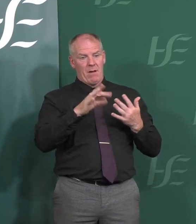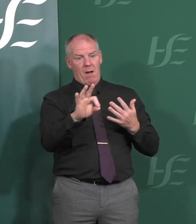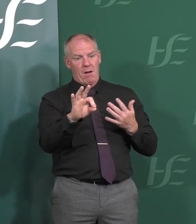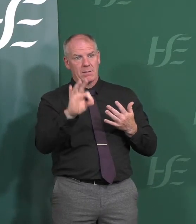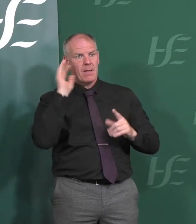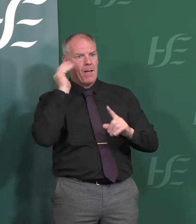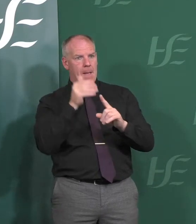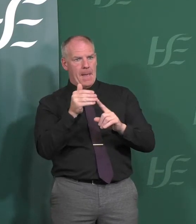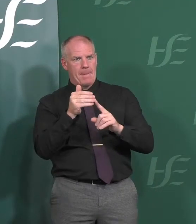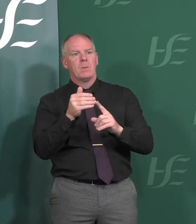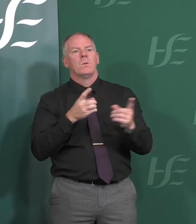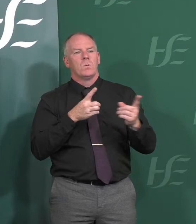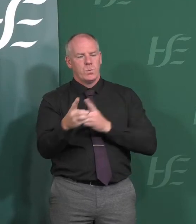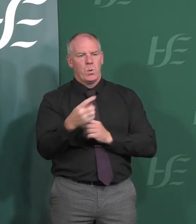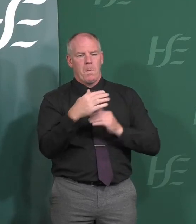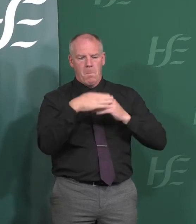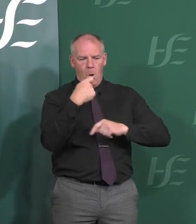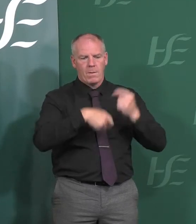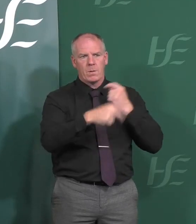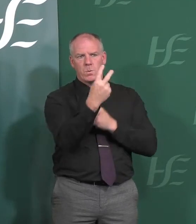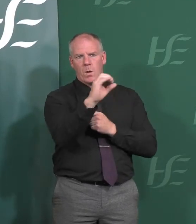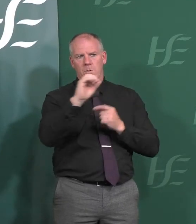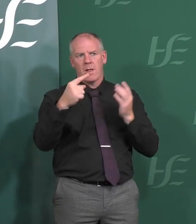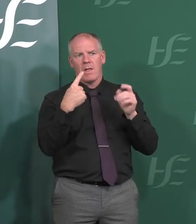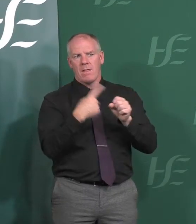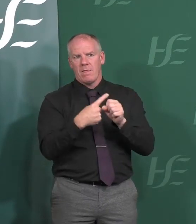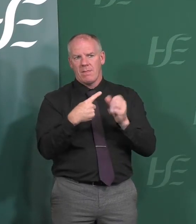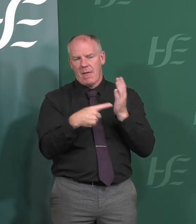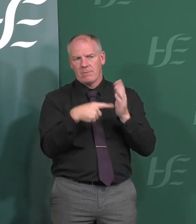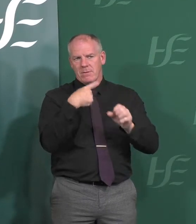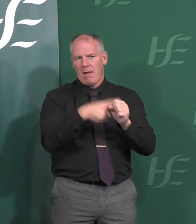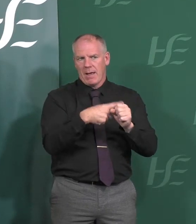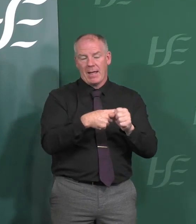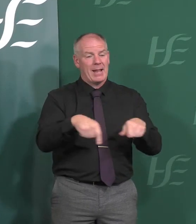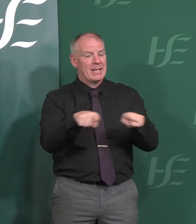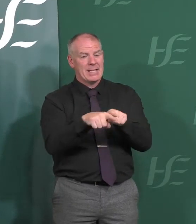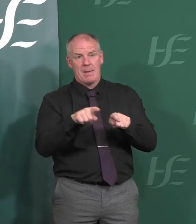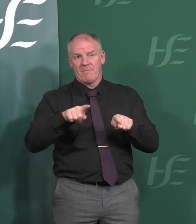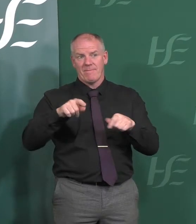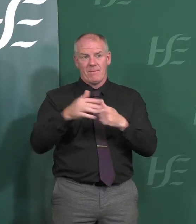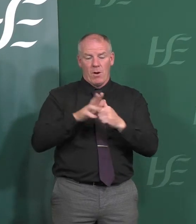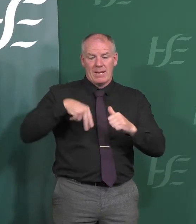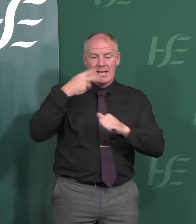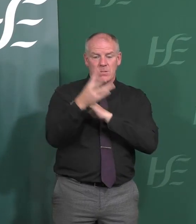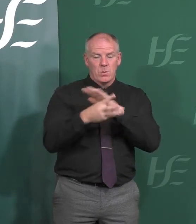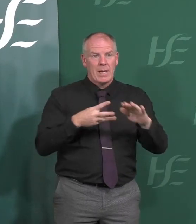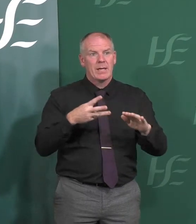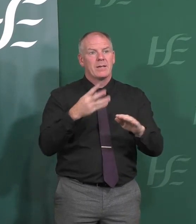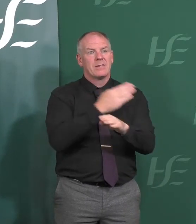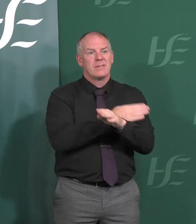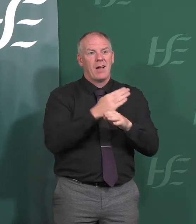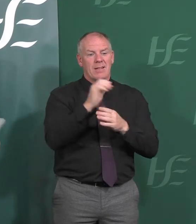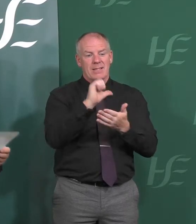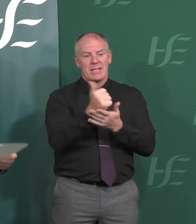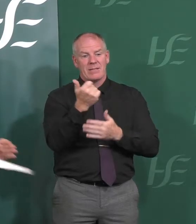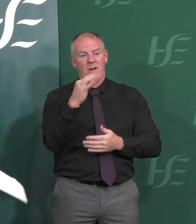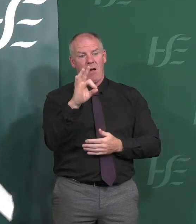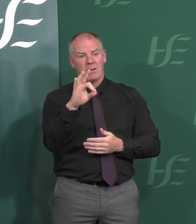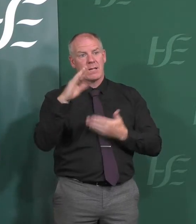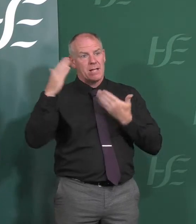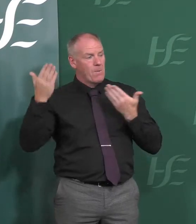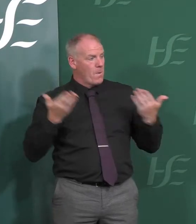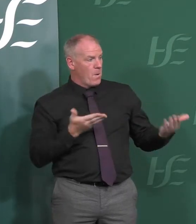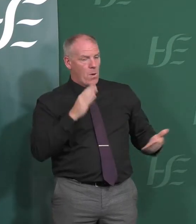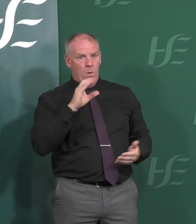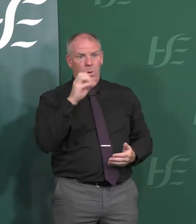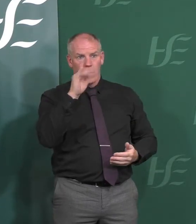is to administer over 200,000. And next week, a similar plan again on the week commencing the 16th of August. I'd now like to pass you